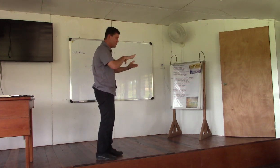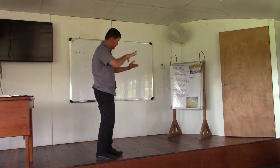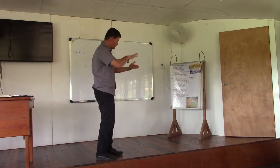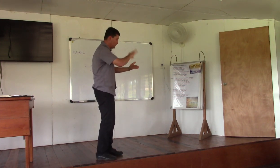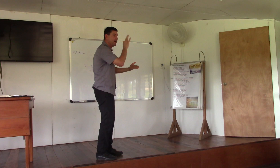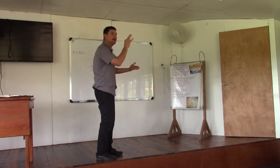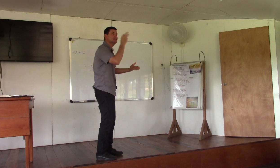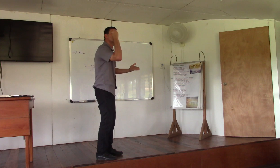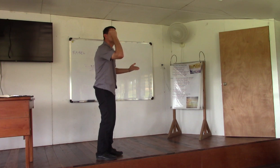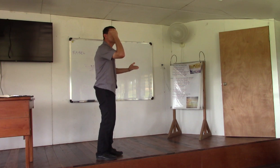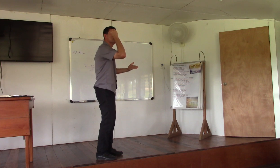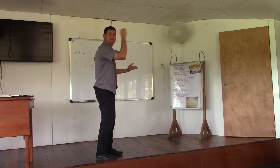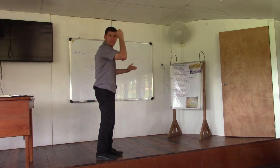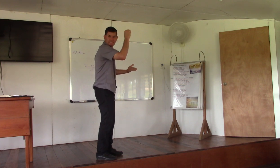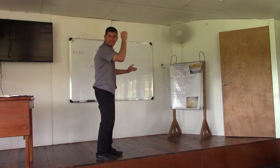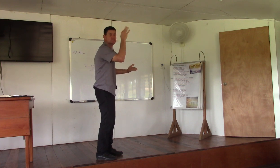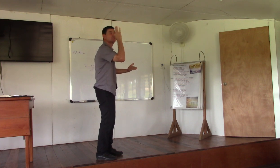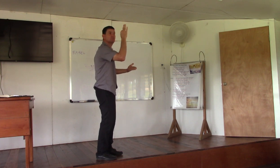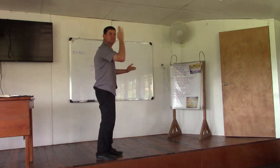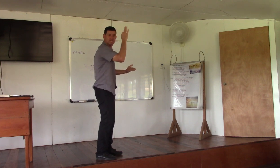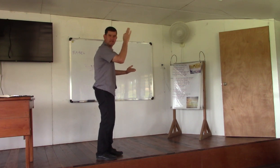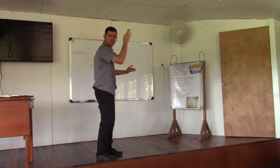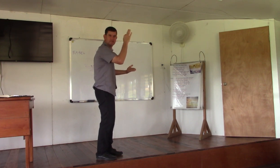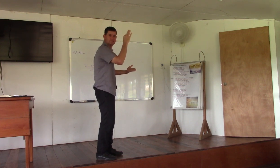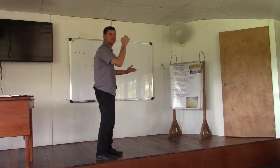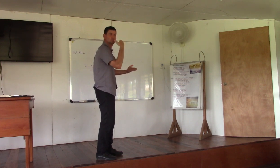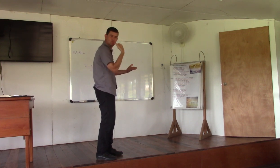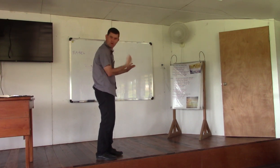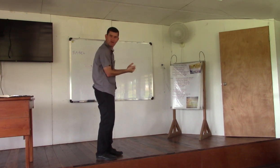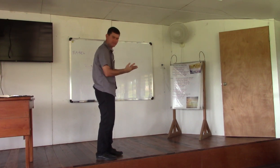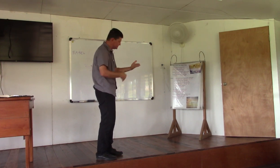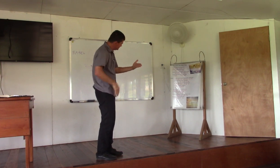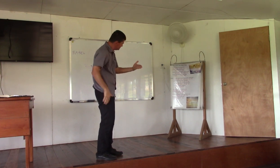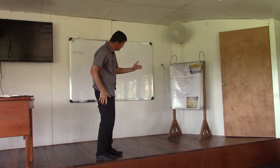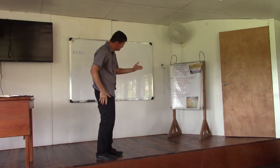You find message, preaching, good.